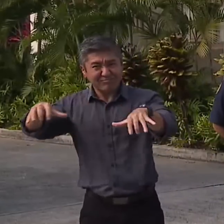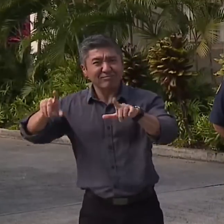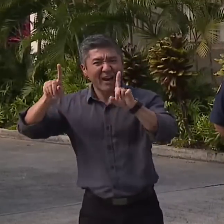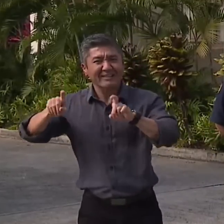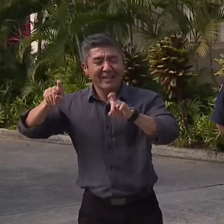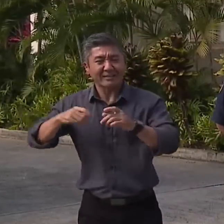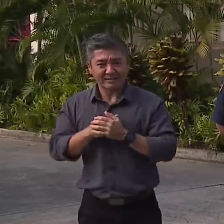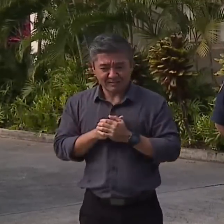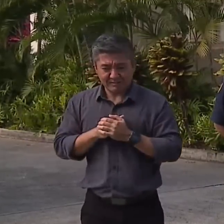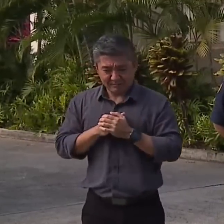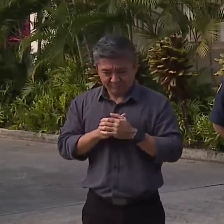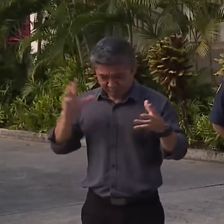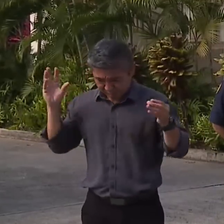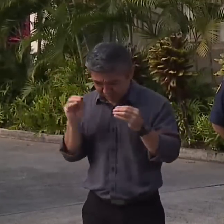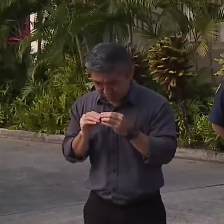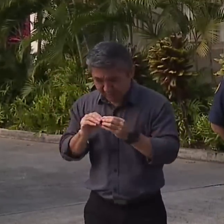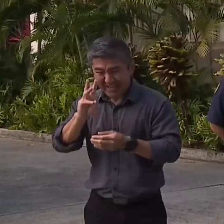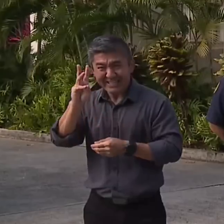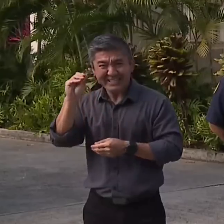have now tested